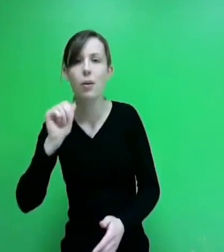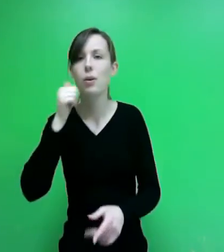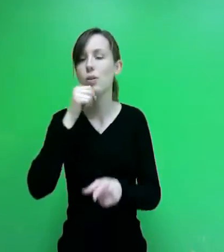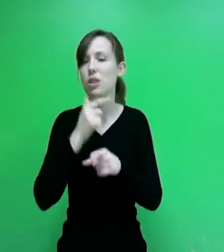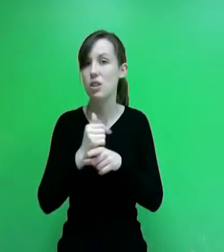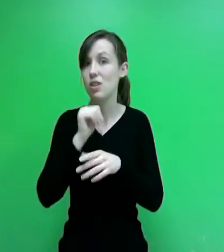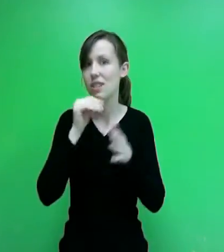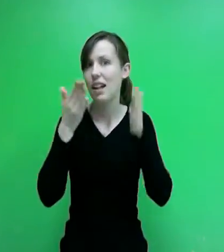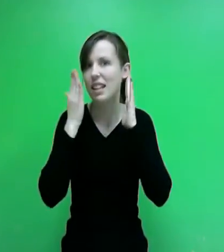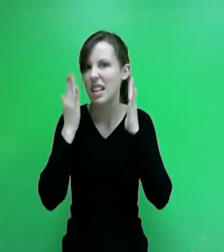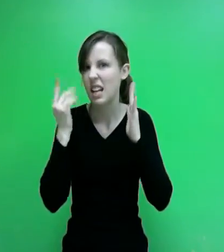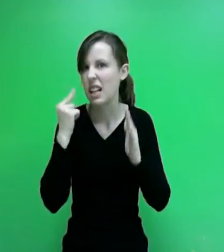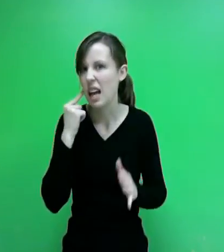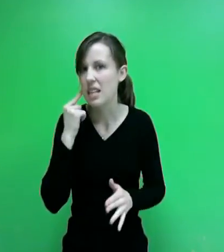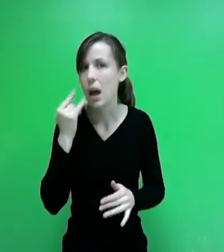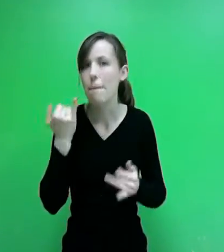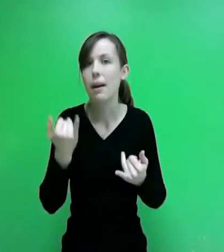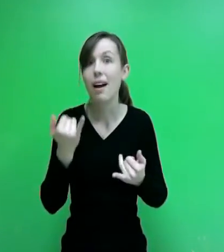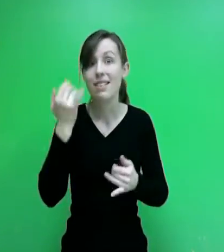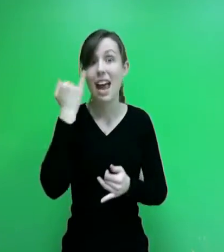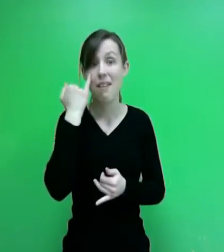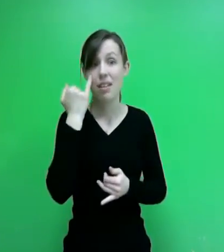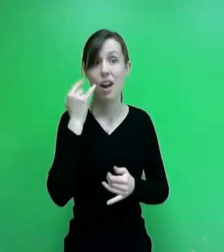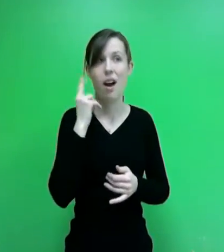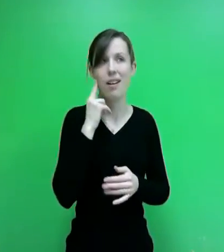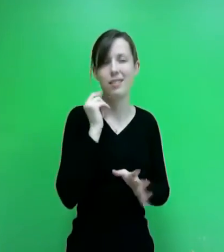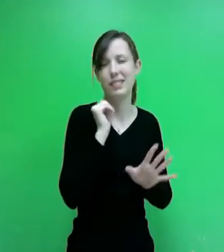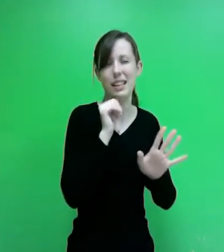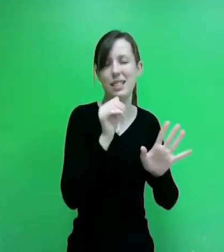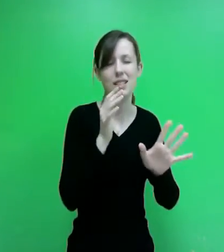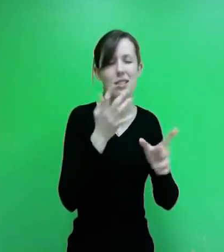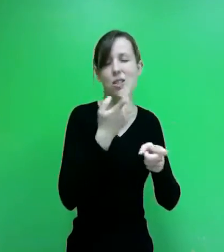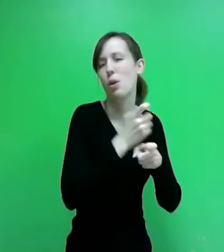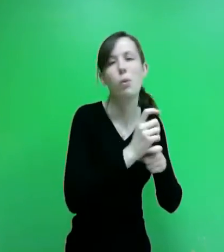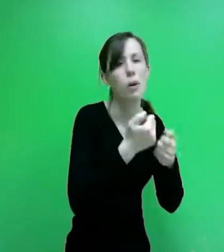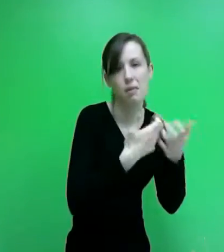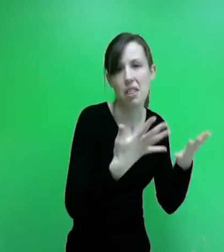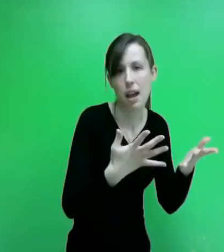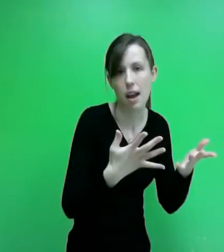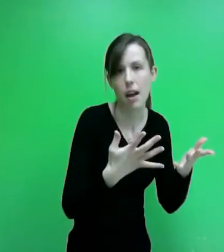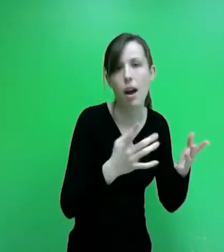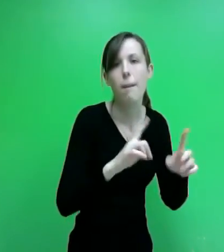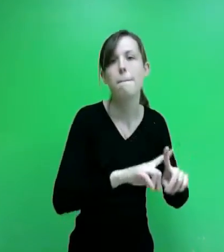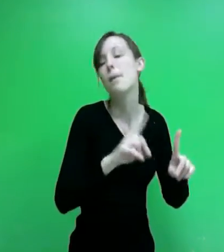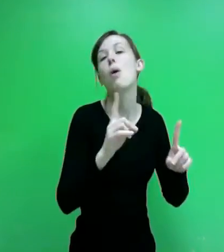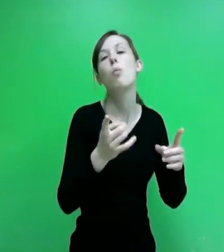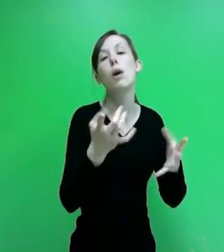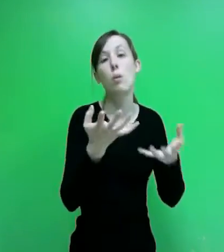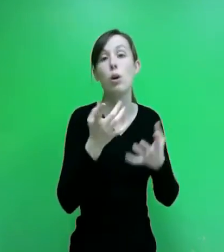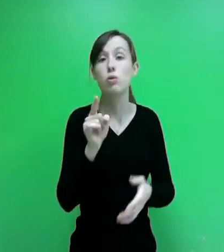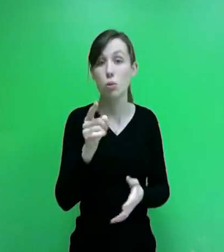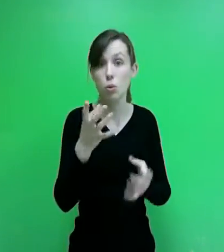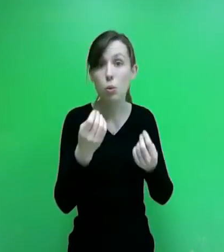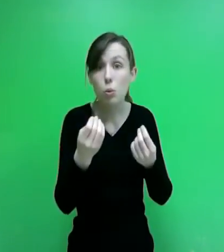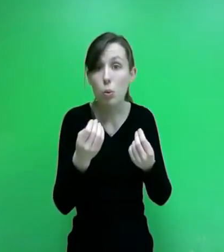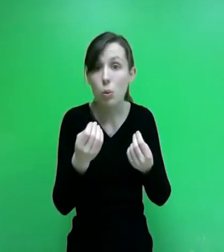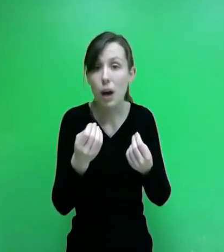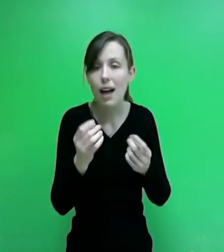not listening to this, because if they are, it's going to ruin everything. But what I want you to do is go ask your